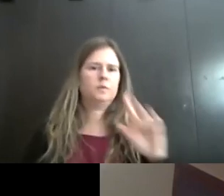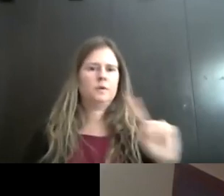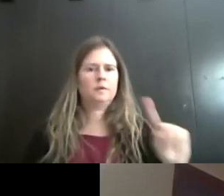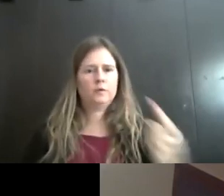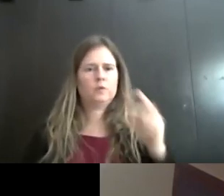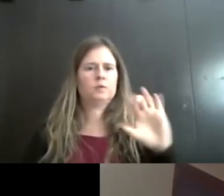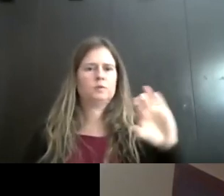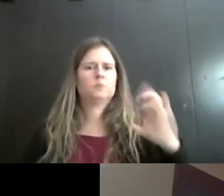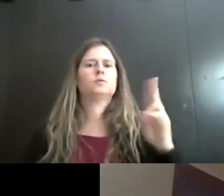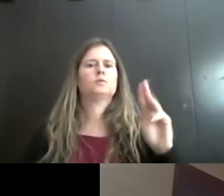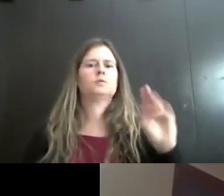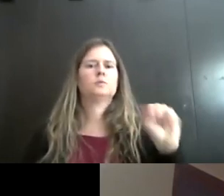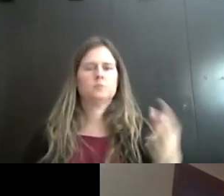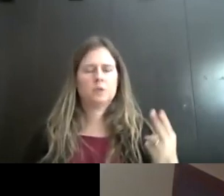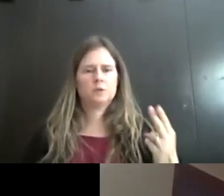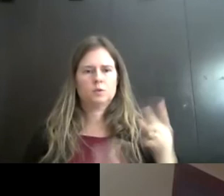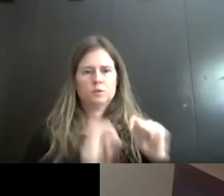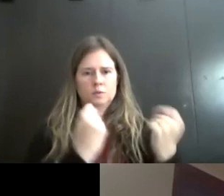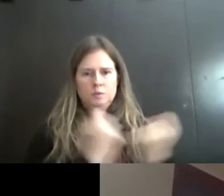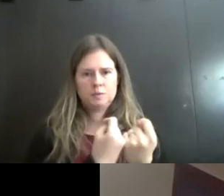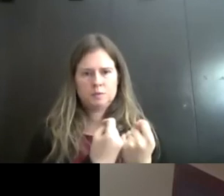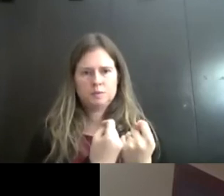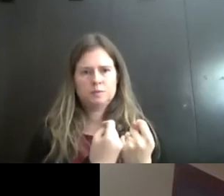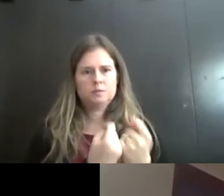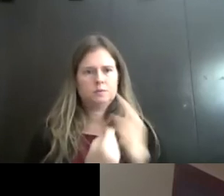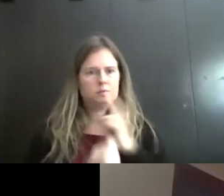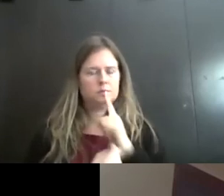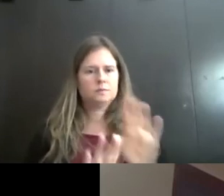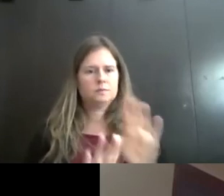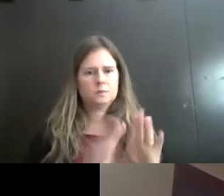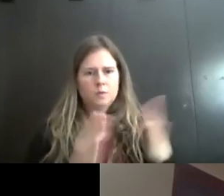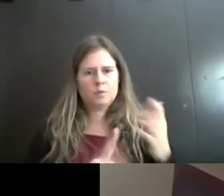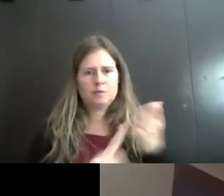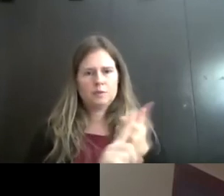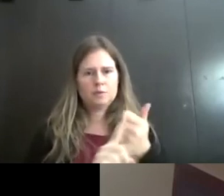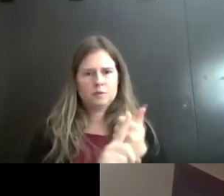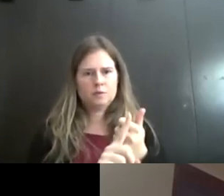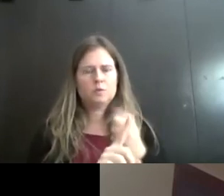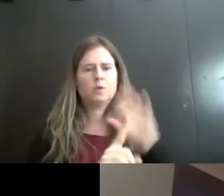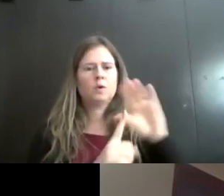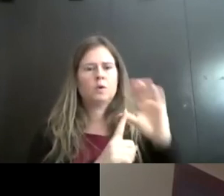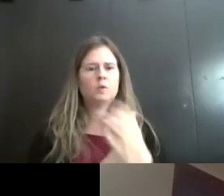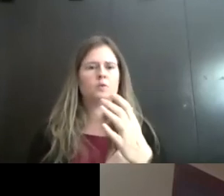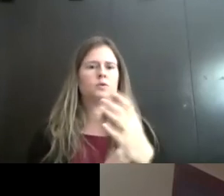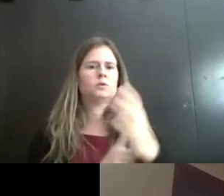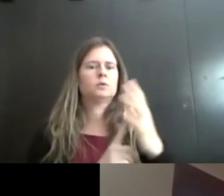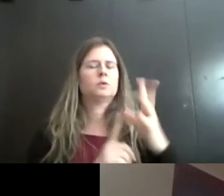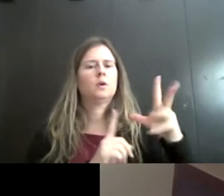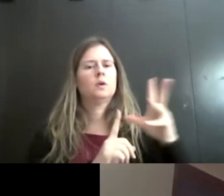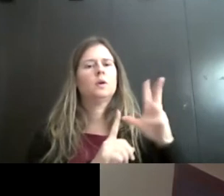tribe or group to open their very own cultural center, their very own